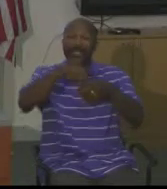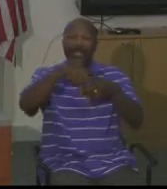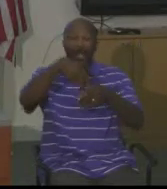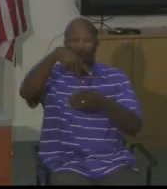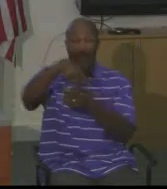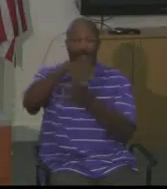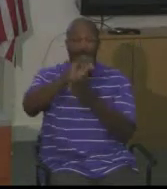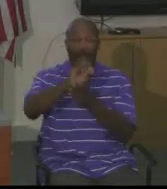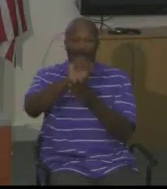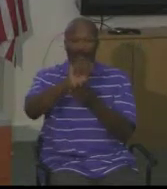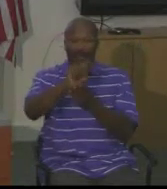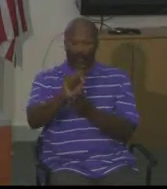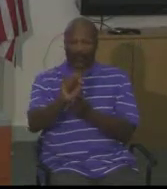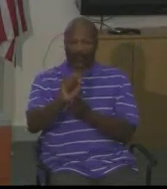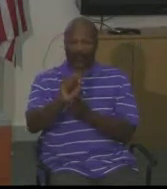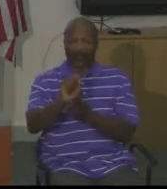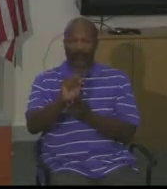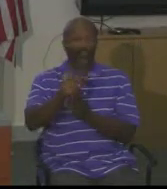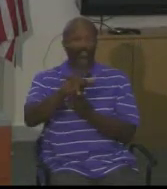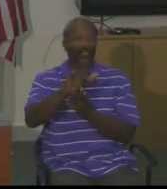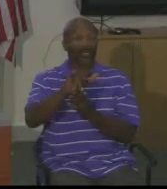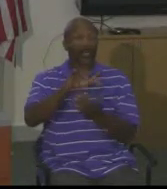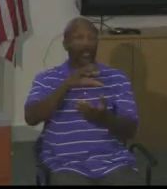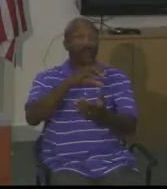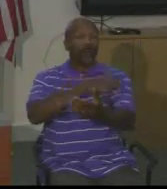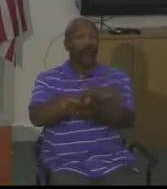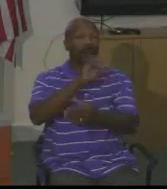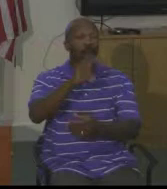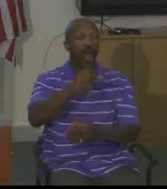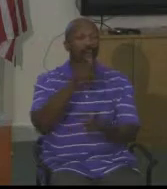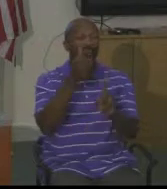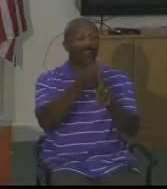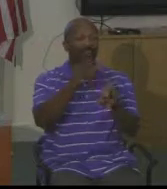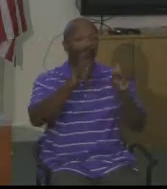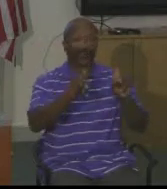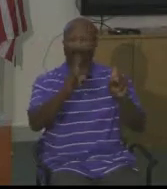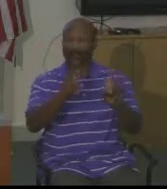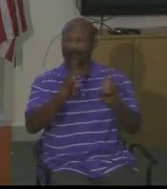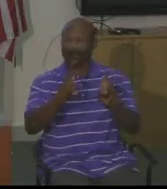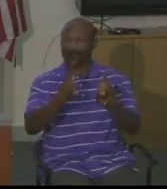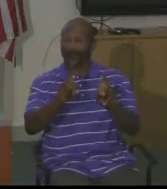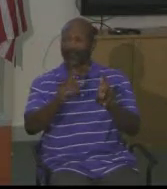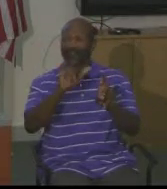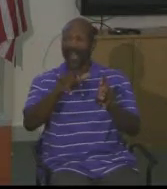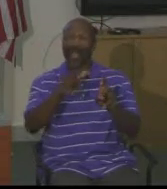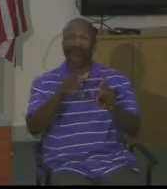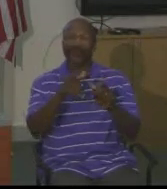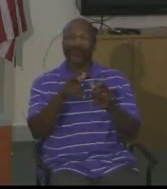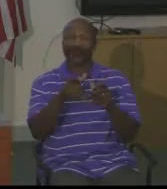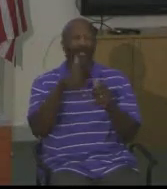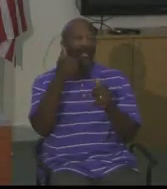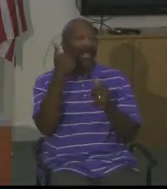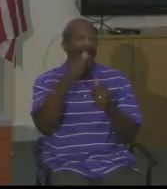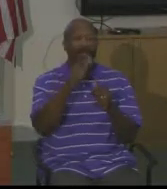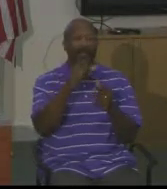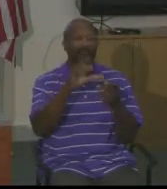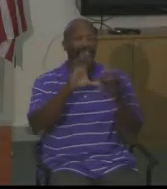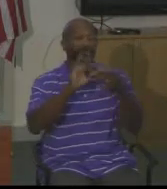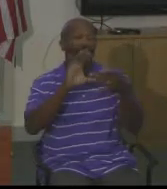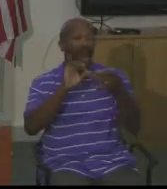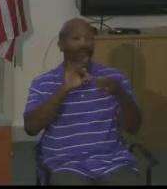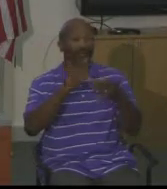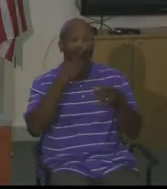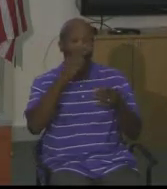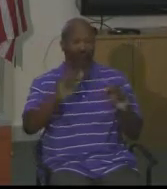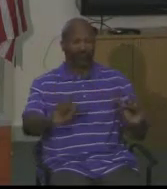POST. POST is power on self-test. It's most likely any message that you see coming